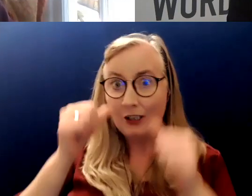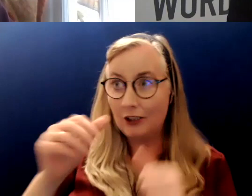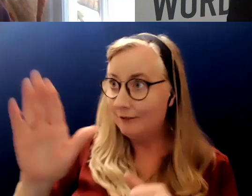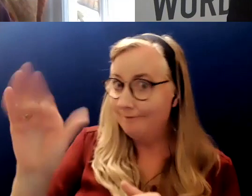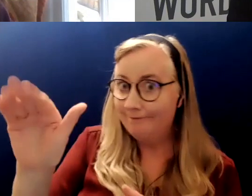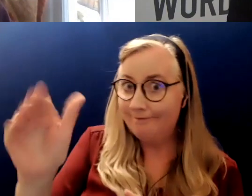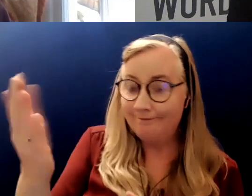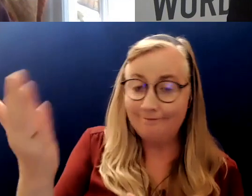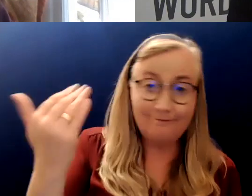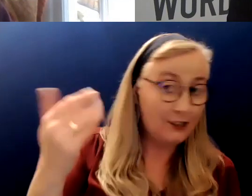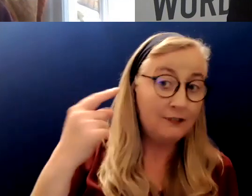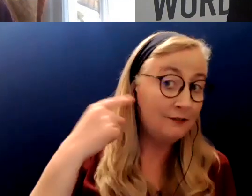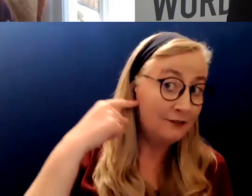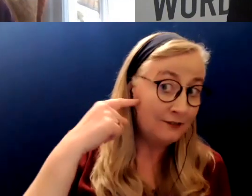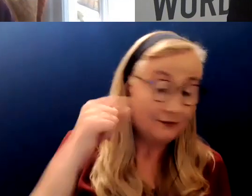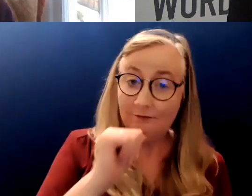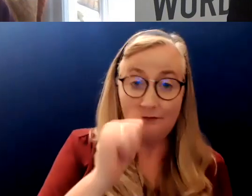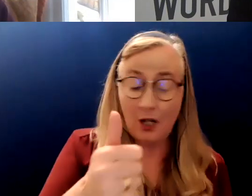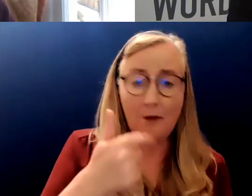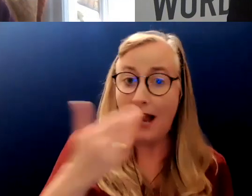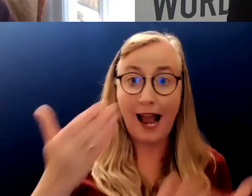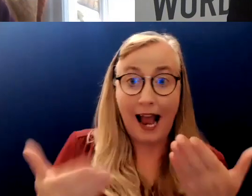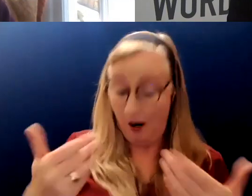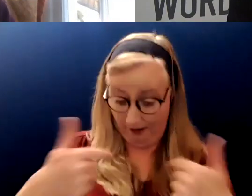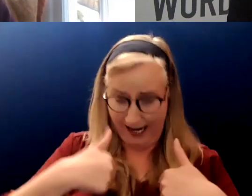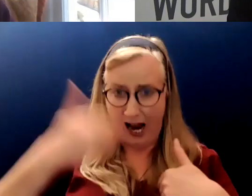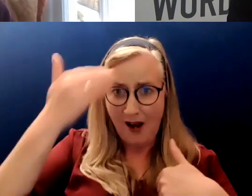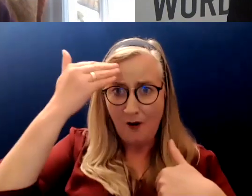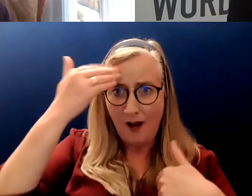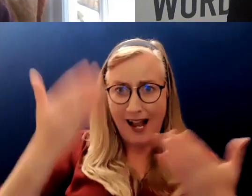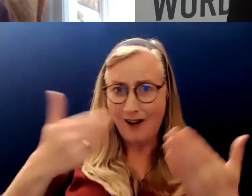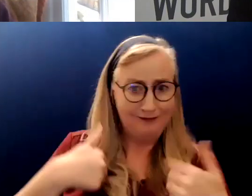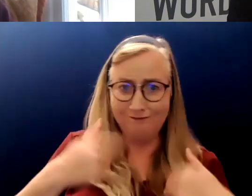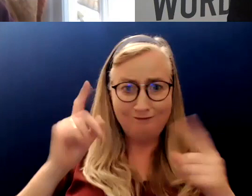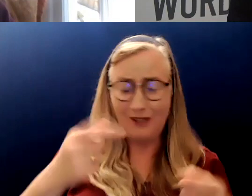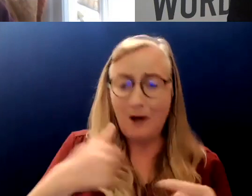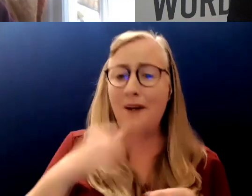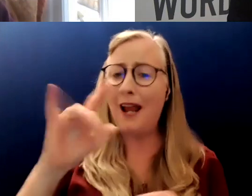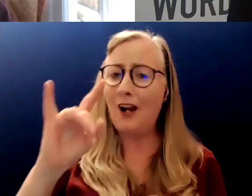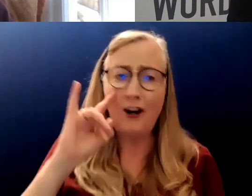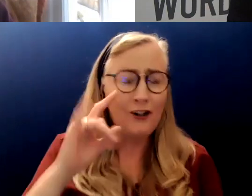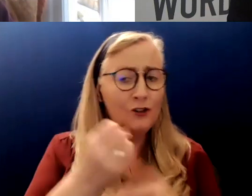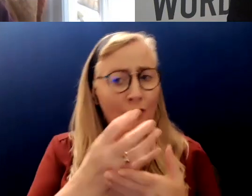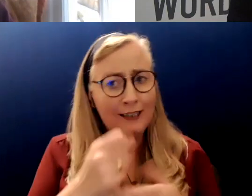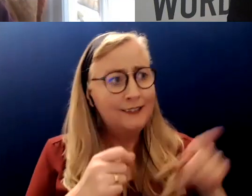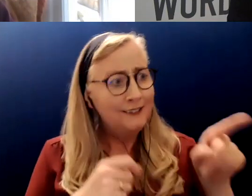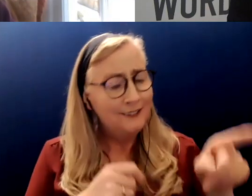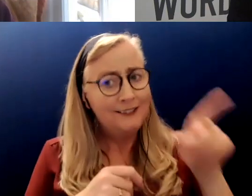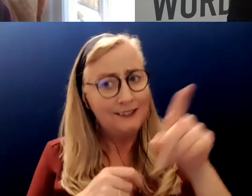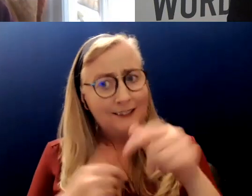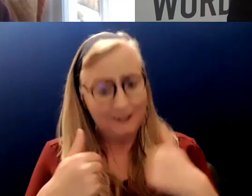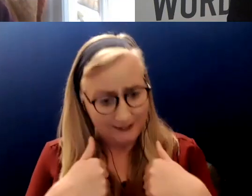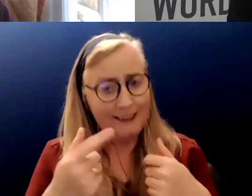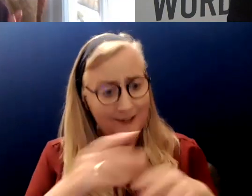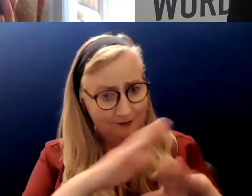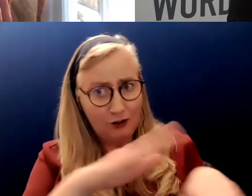not auditory. How I did that, I don't know, but I've heard the stories again of how those adjustments are made.